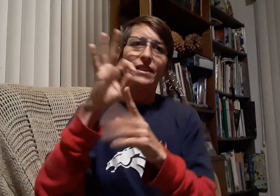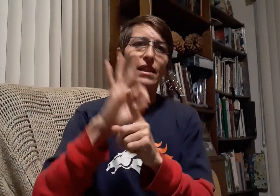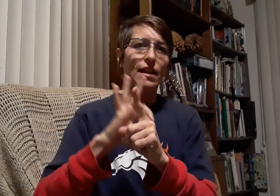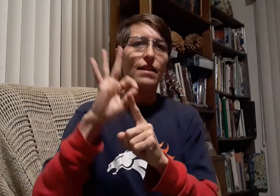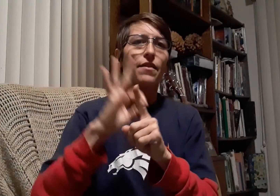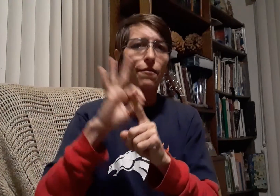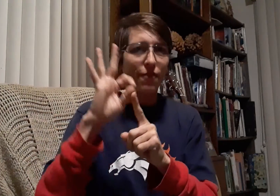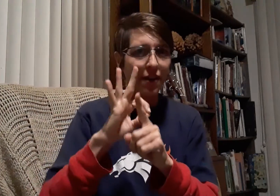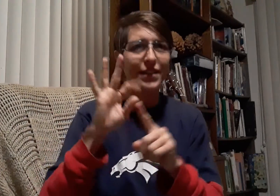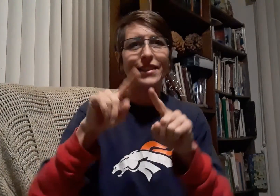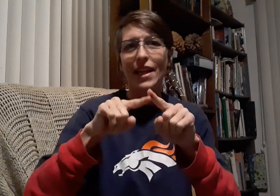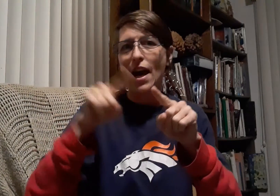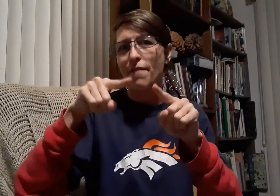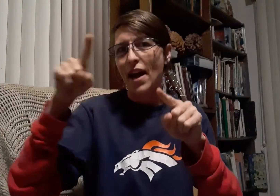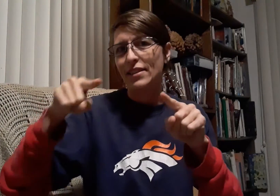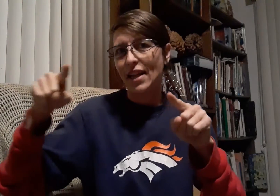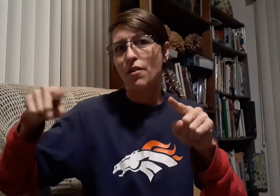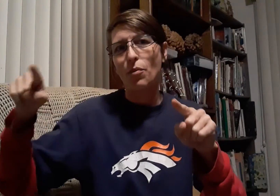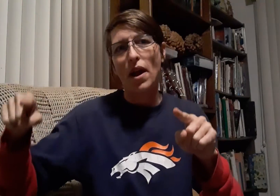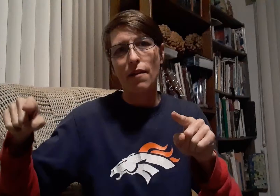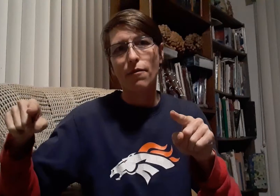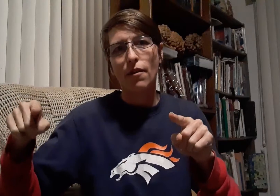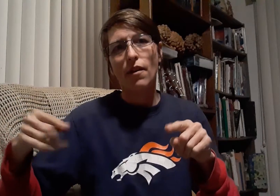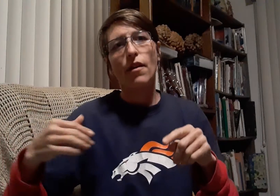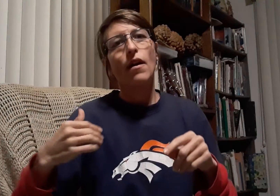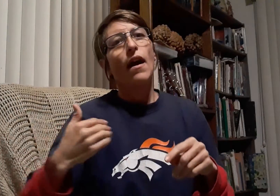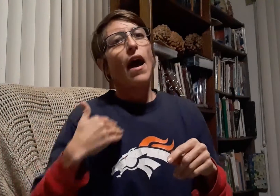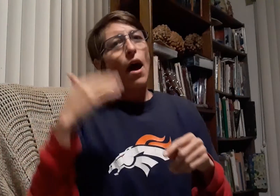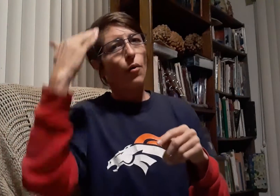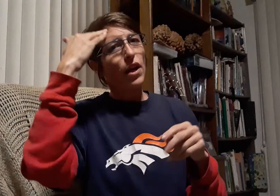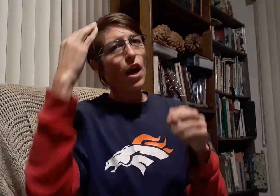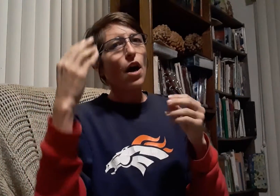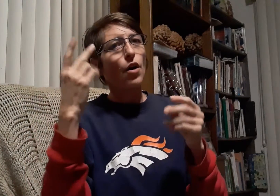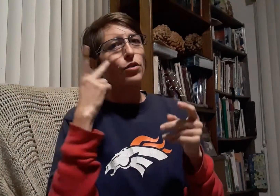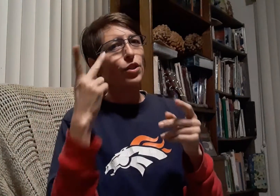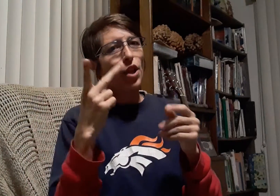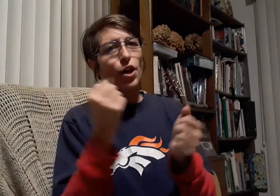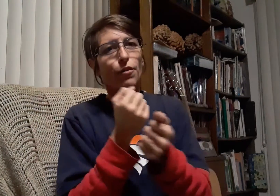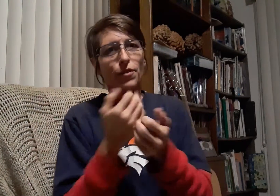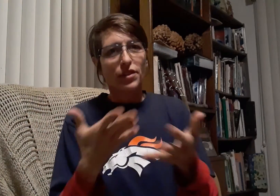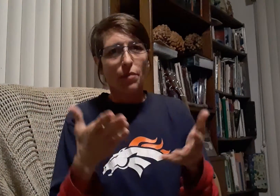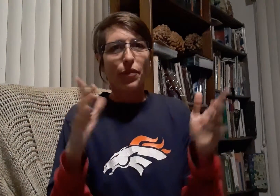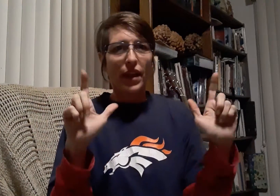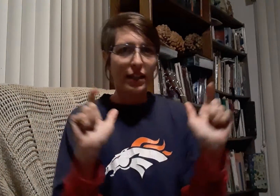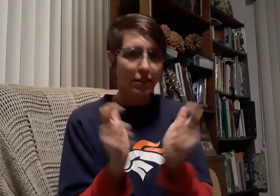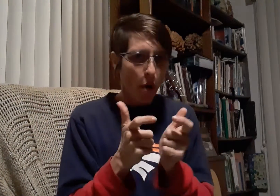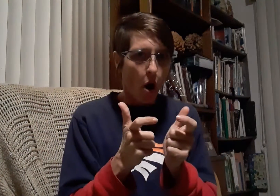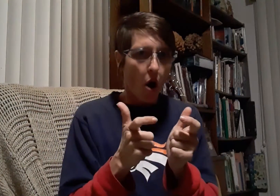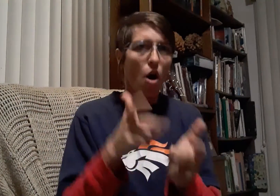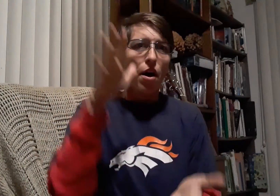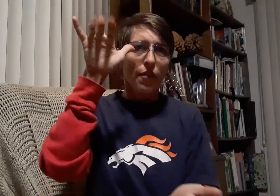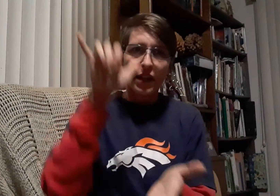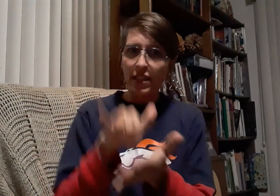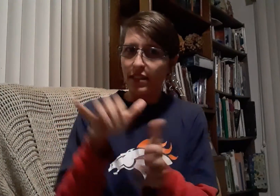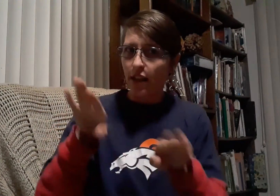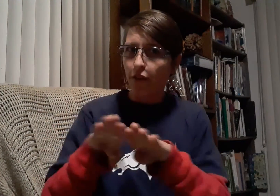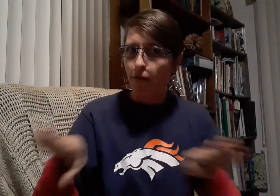frequency of that sound wave. And we know to look for something small that just hit the